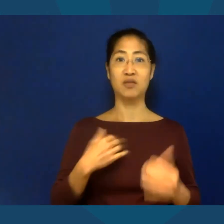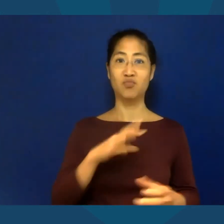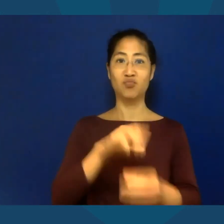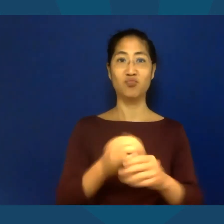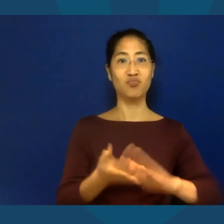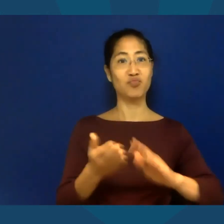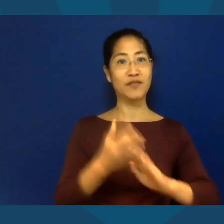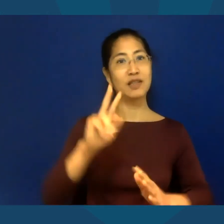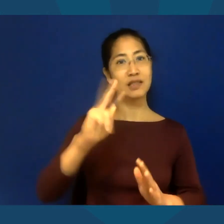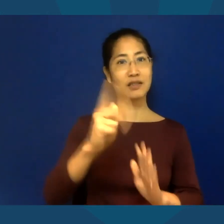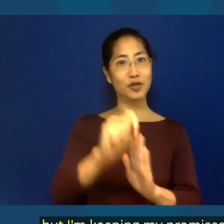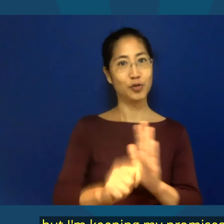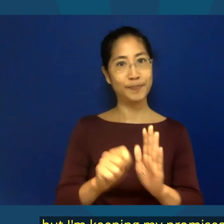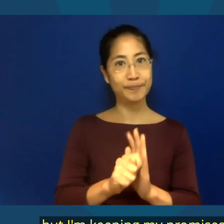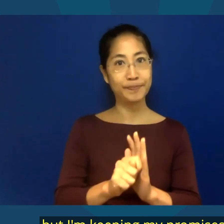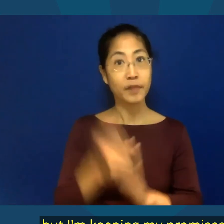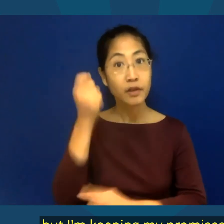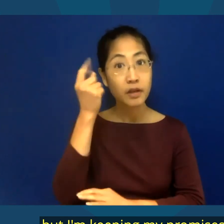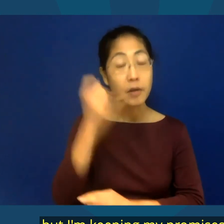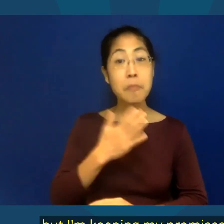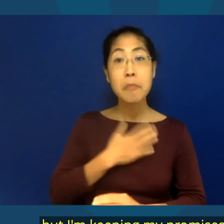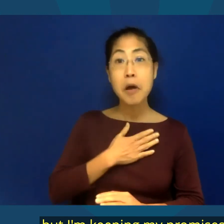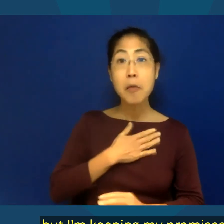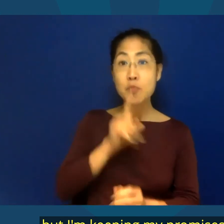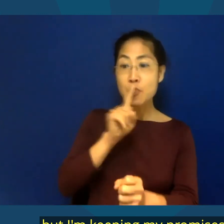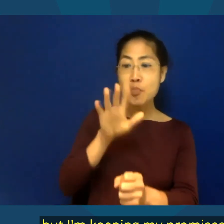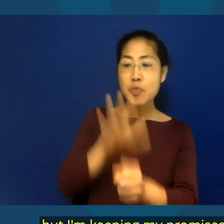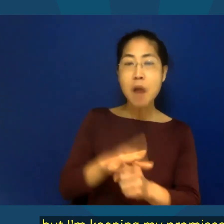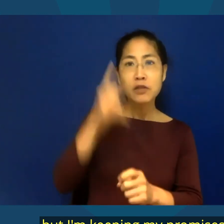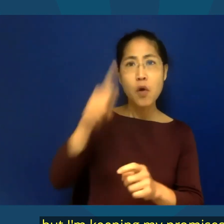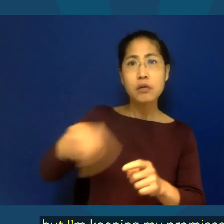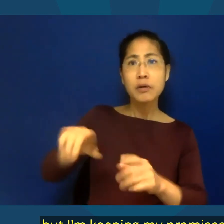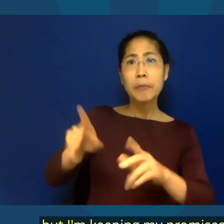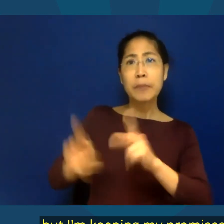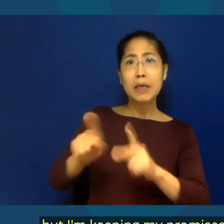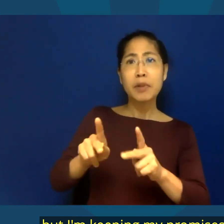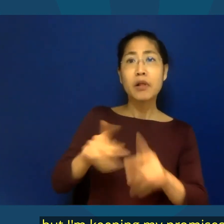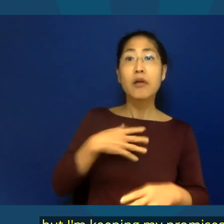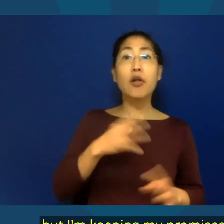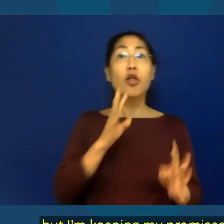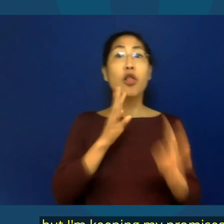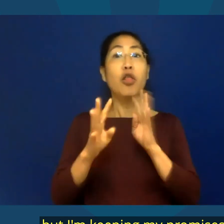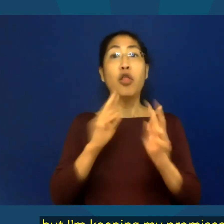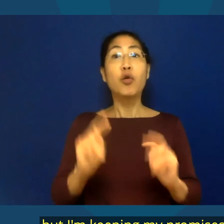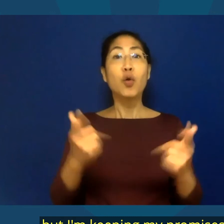It's just my second term, but I'm keeping my promises and delivering for the people.